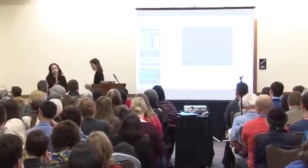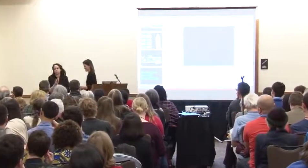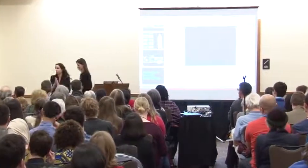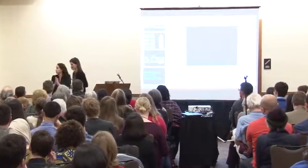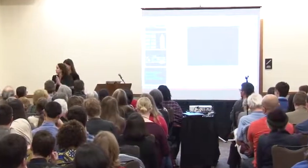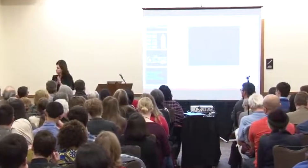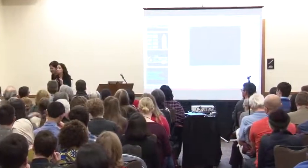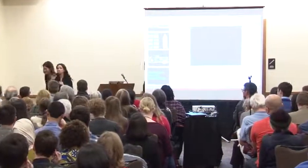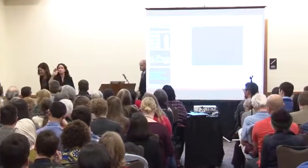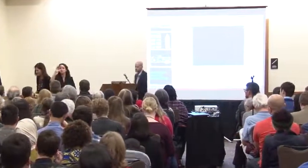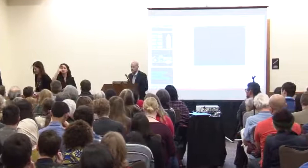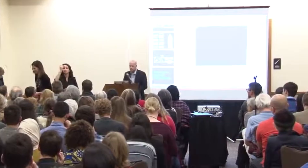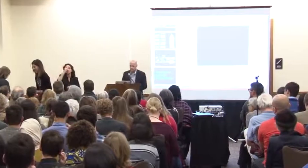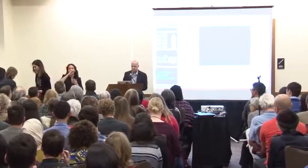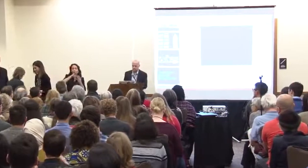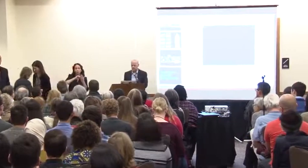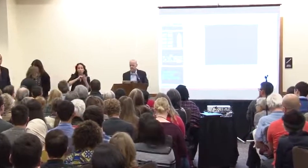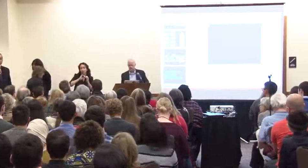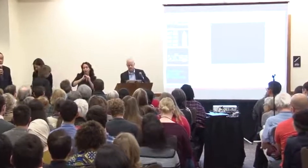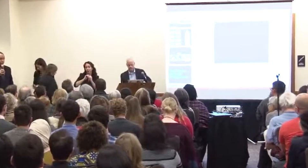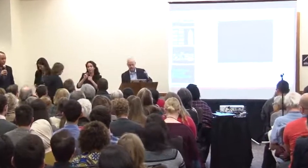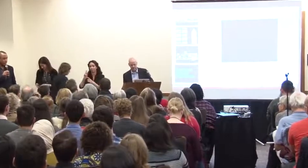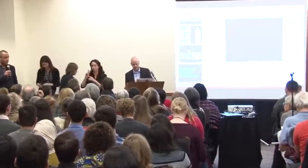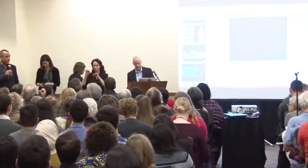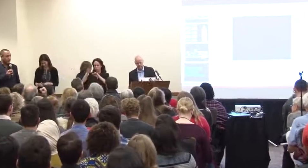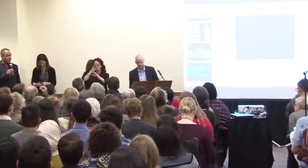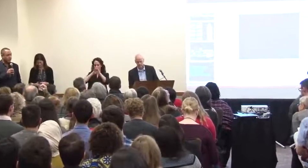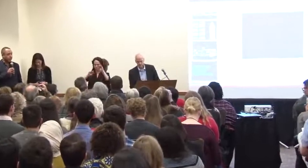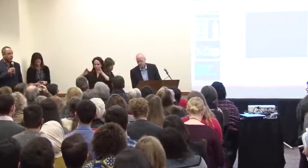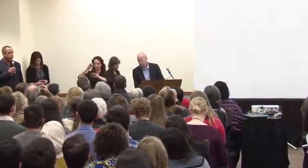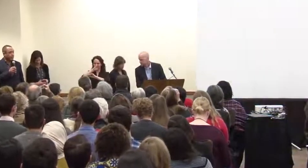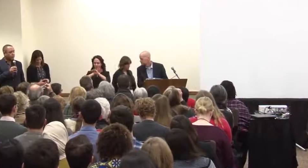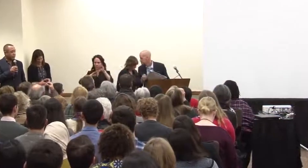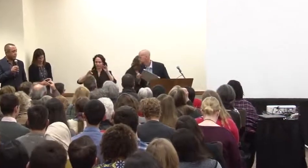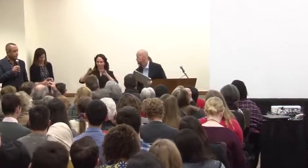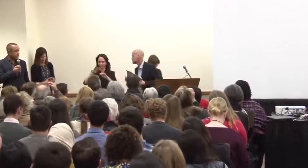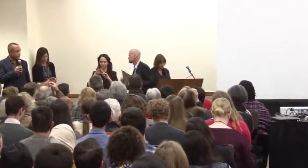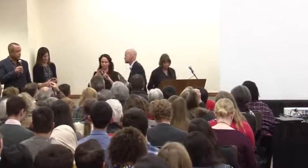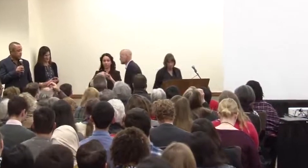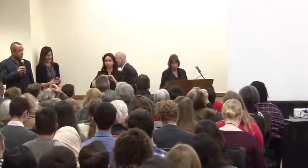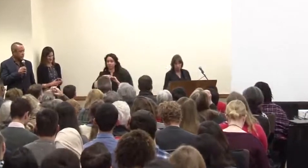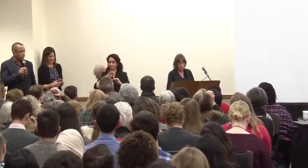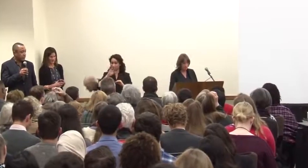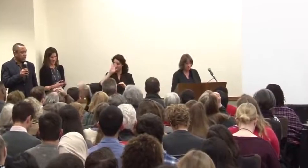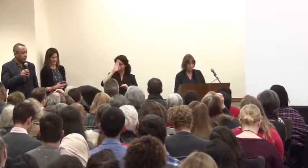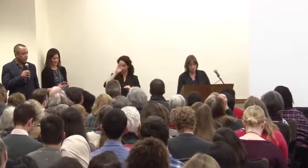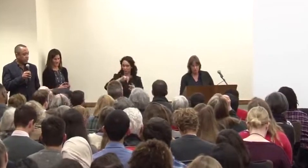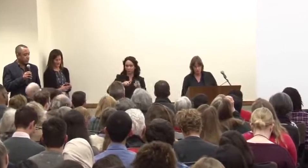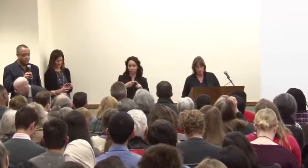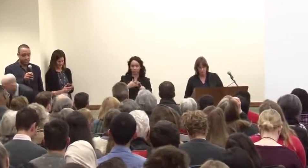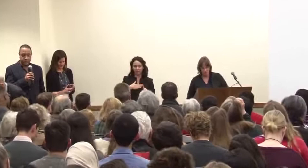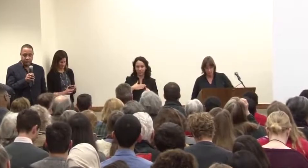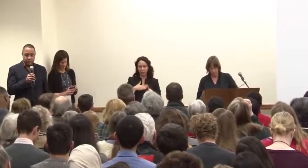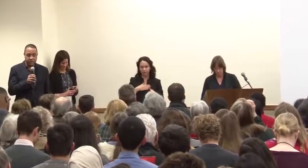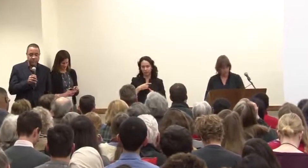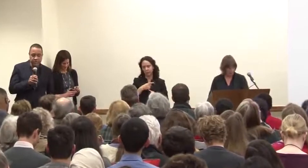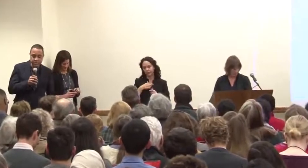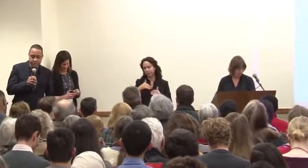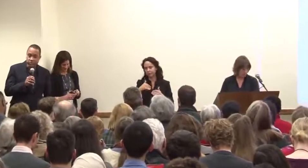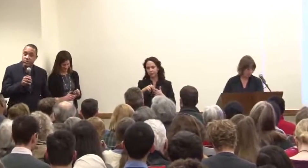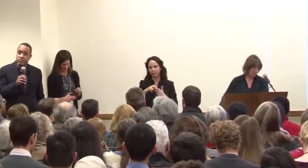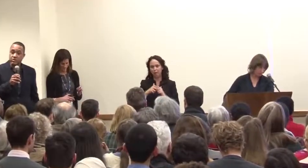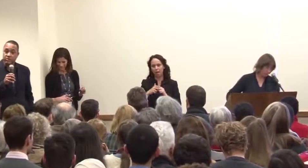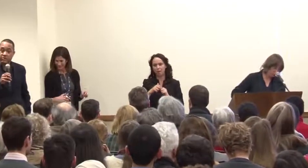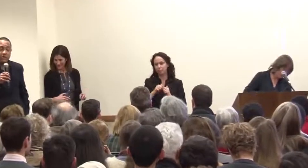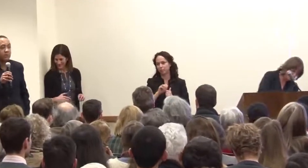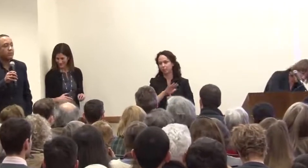So you've learned about how those vowels move around. That friend of mine had some problems in his personal life because